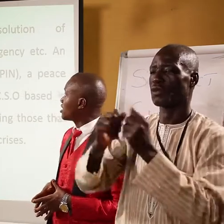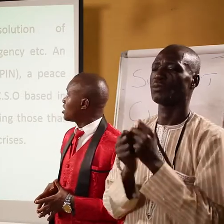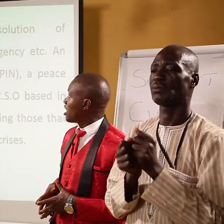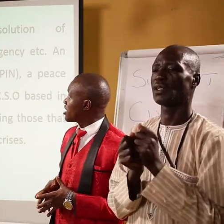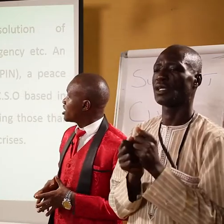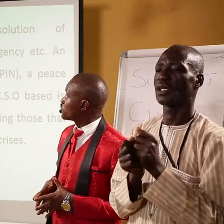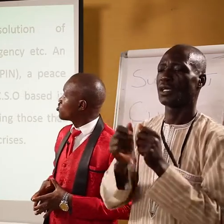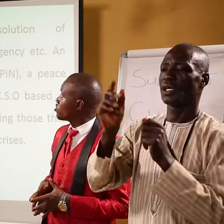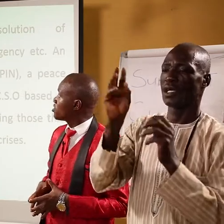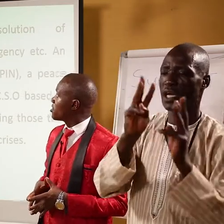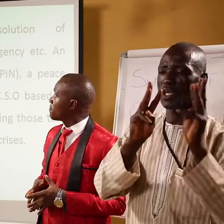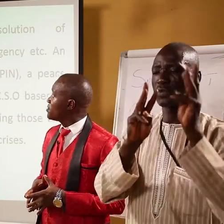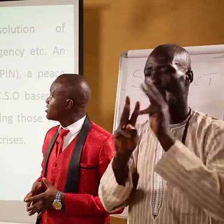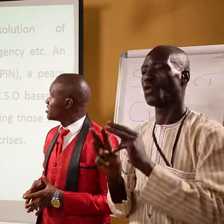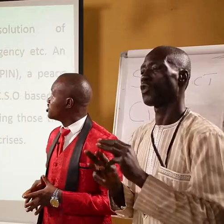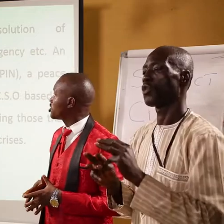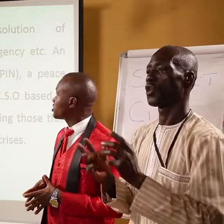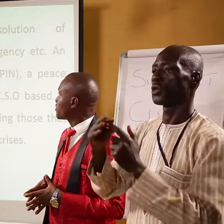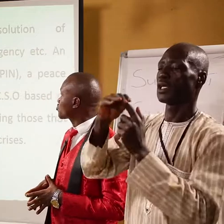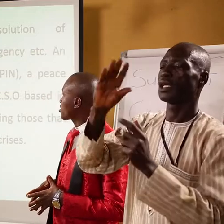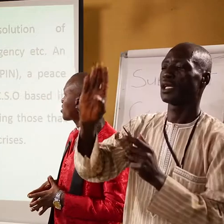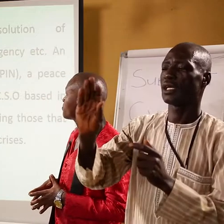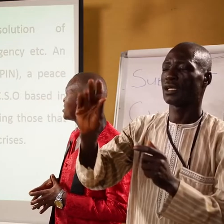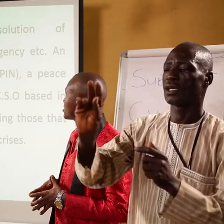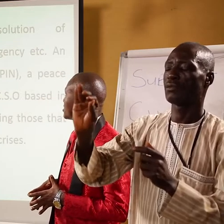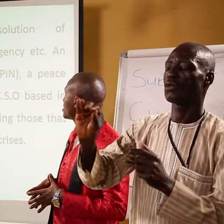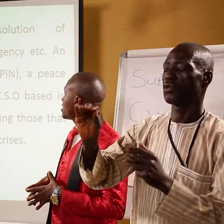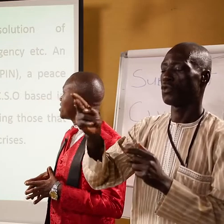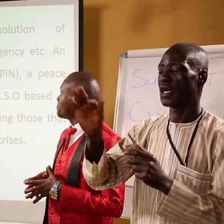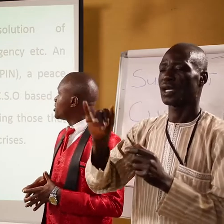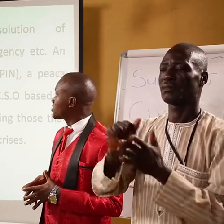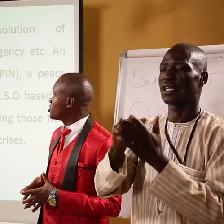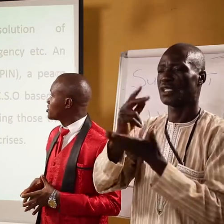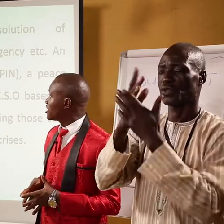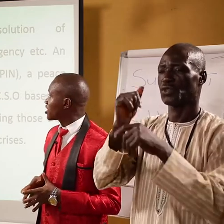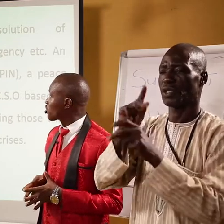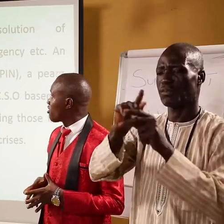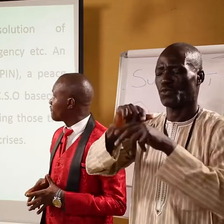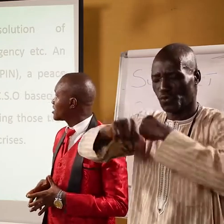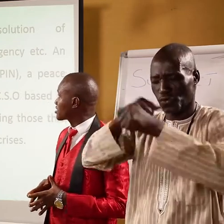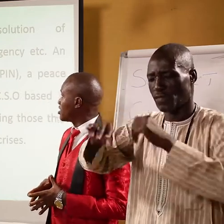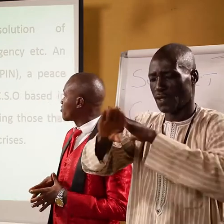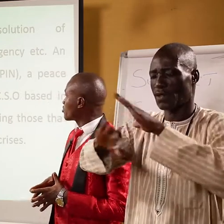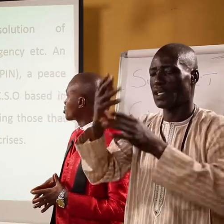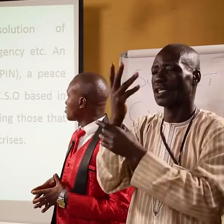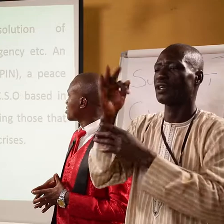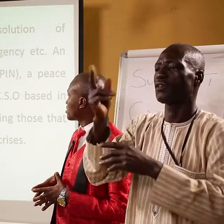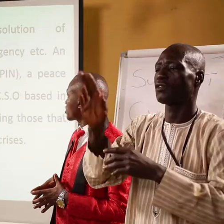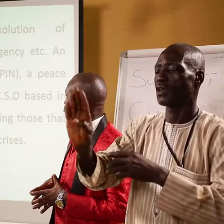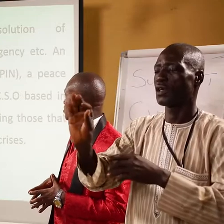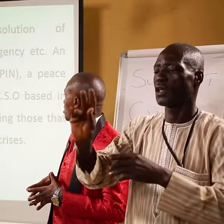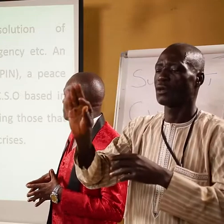etc. An NGO, Peace Initiative Network, PIN, a peace building and conflict